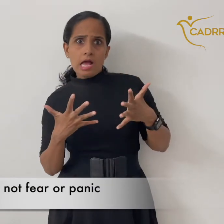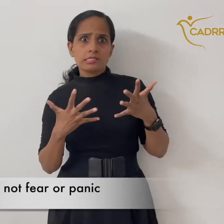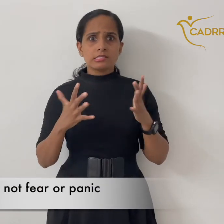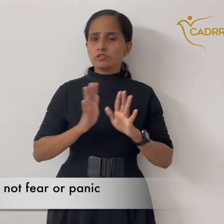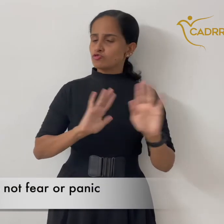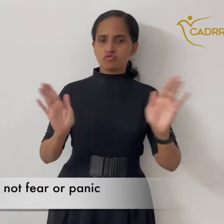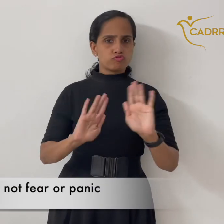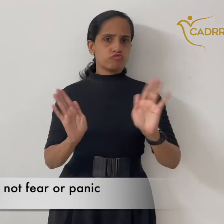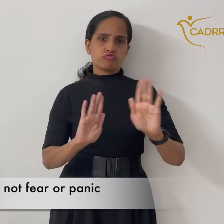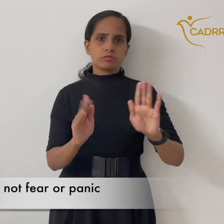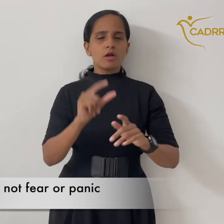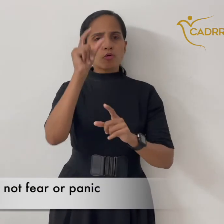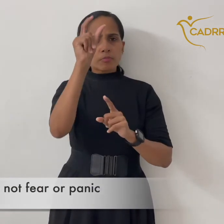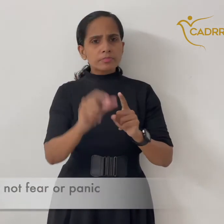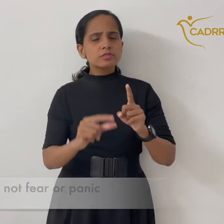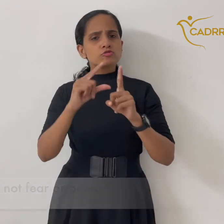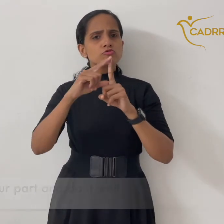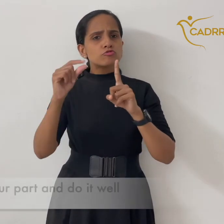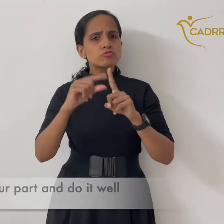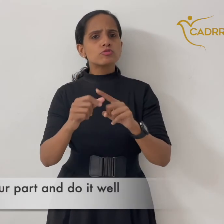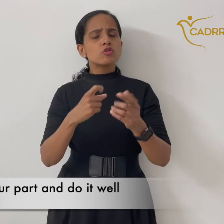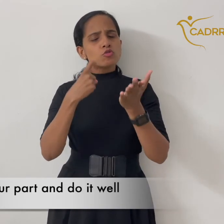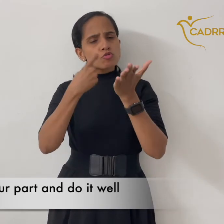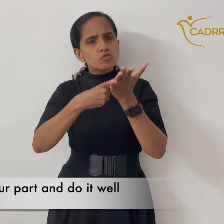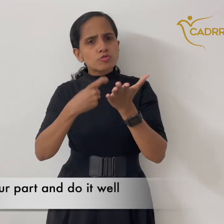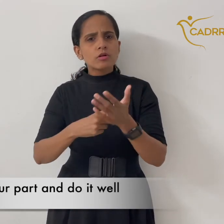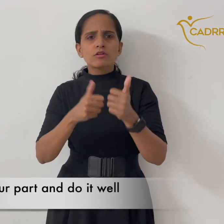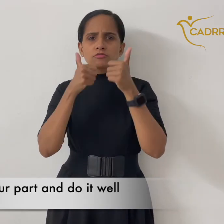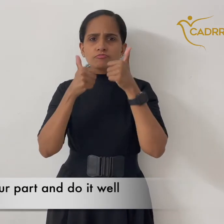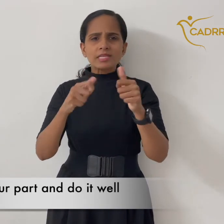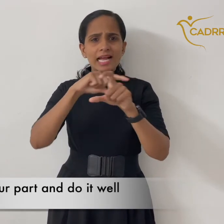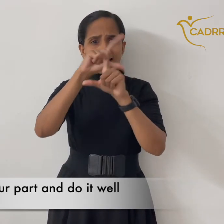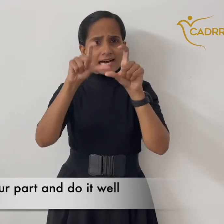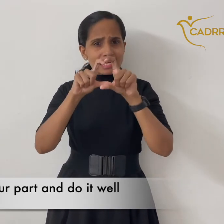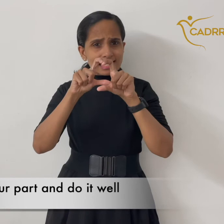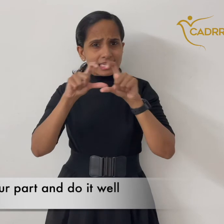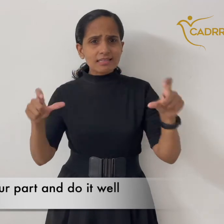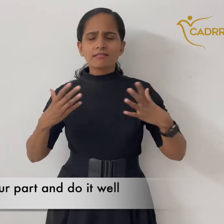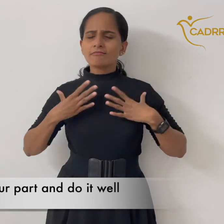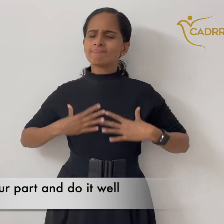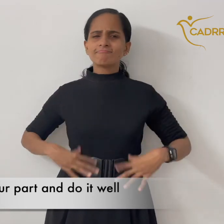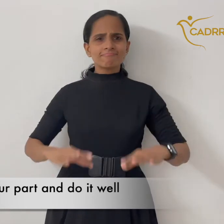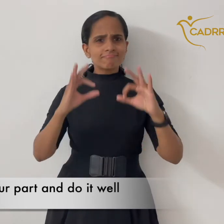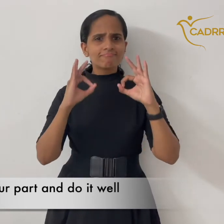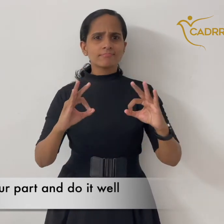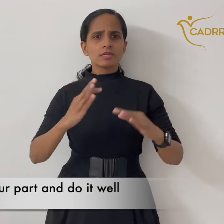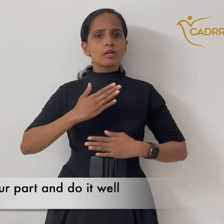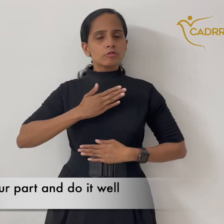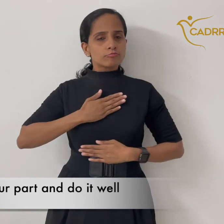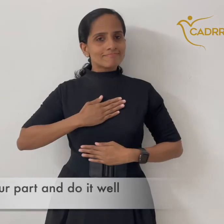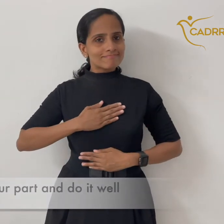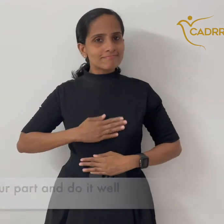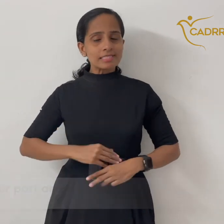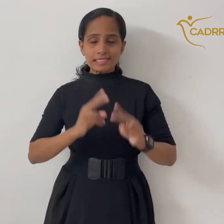Do not fear or panic. Do your part and do it well.